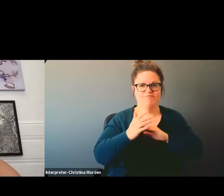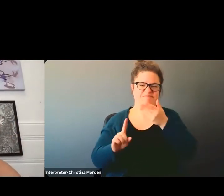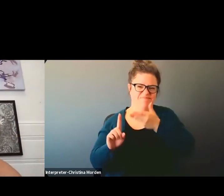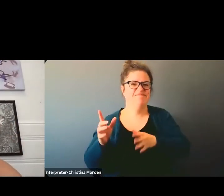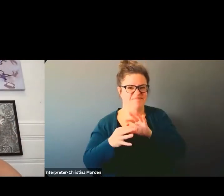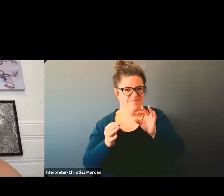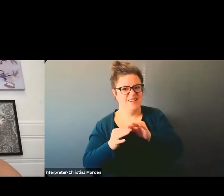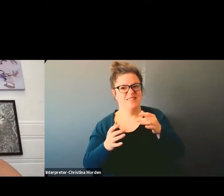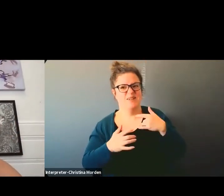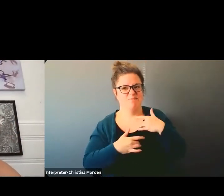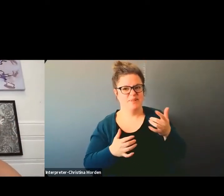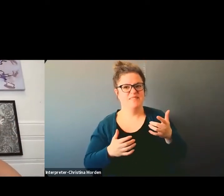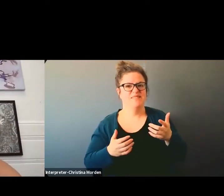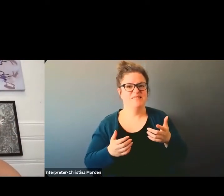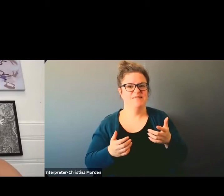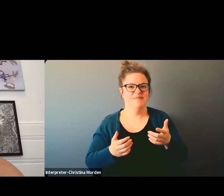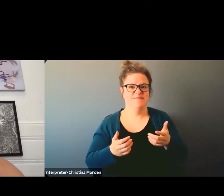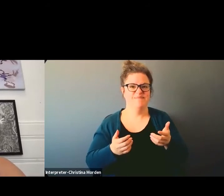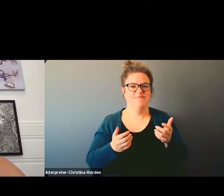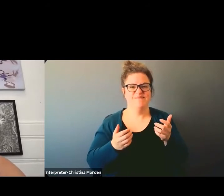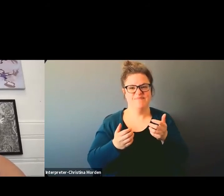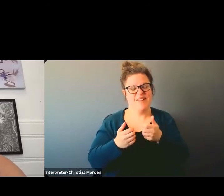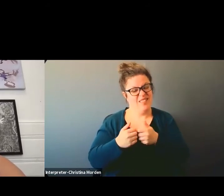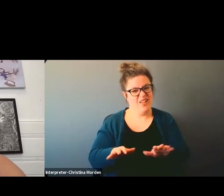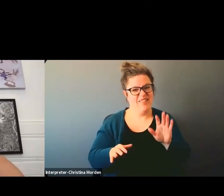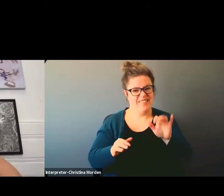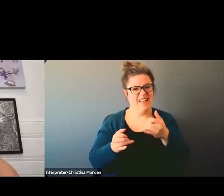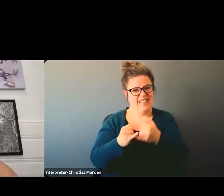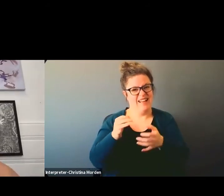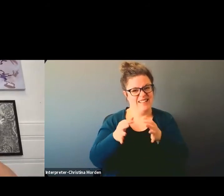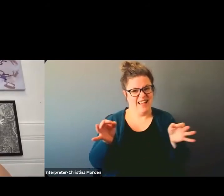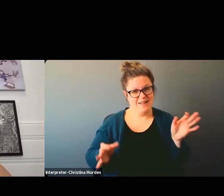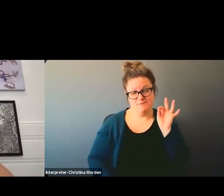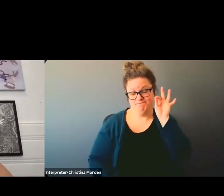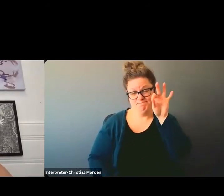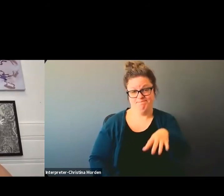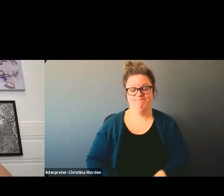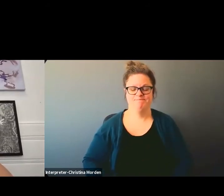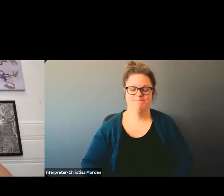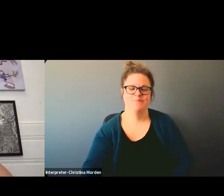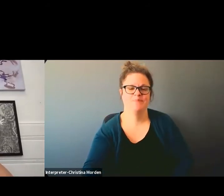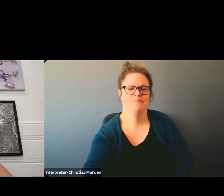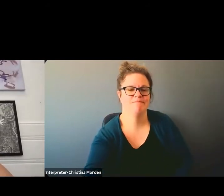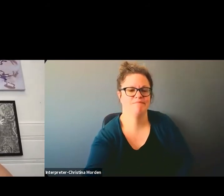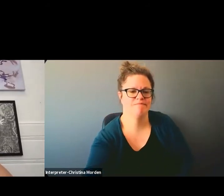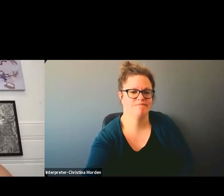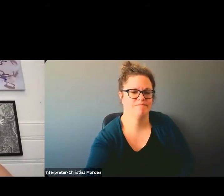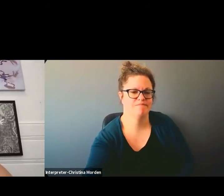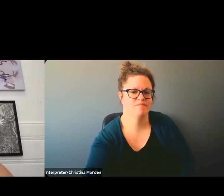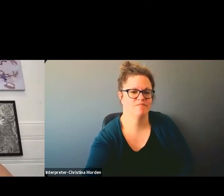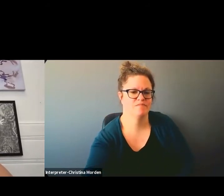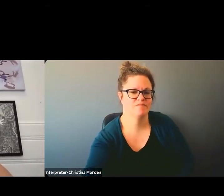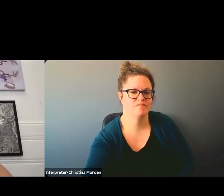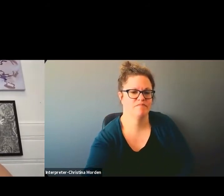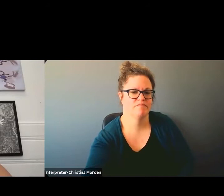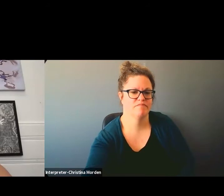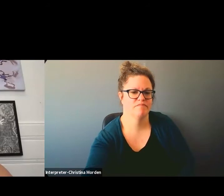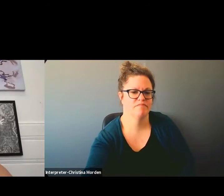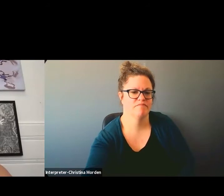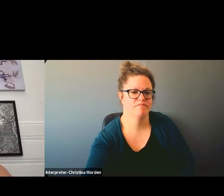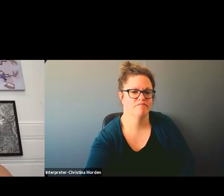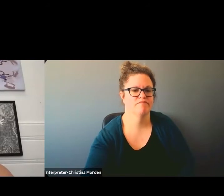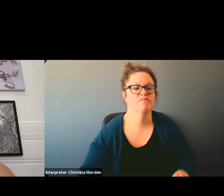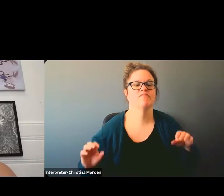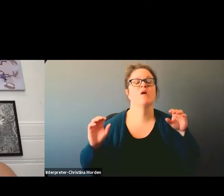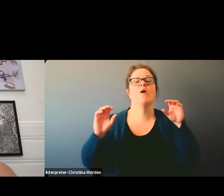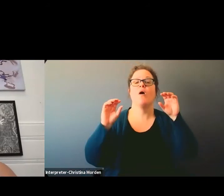Okay, and where have I? Sorry, I just lost myself for a minute. All right, okay, so now we're gonna go on to digital accessibility for people who are deaf and hard